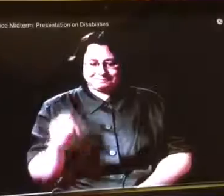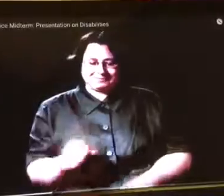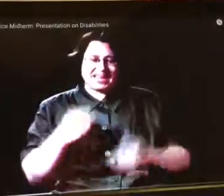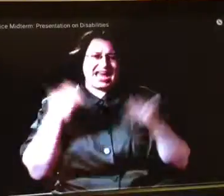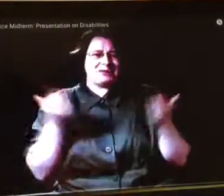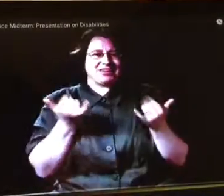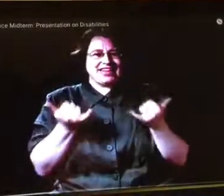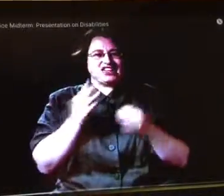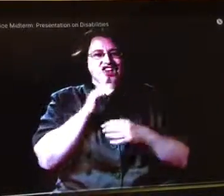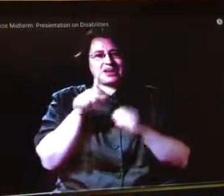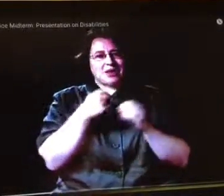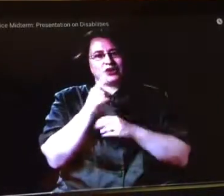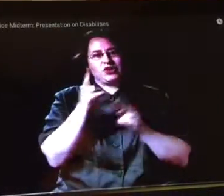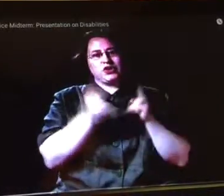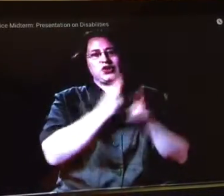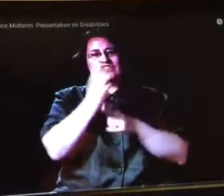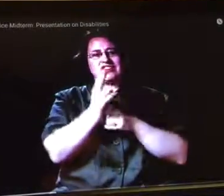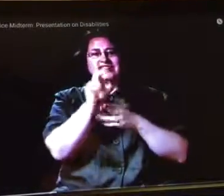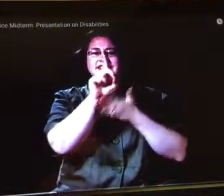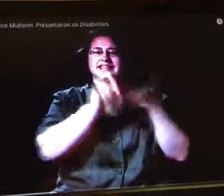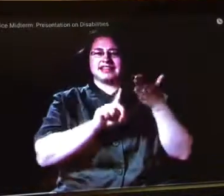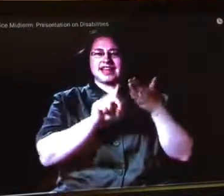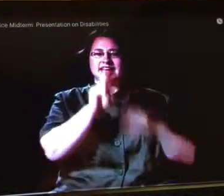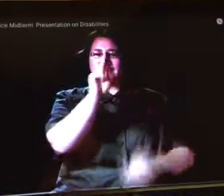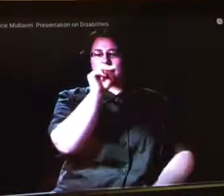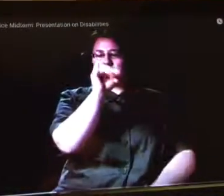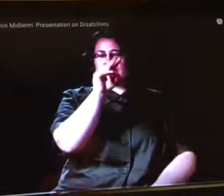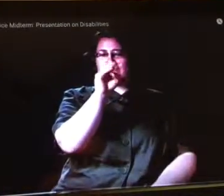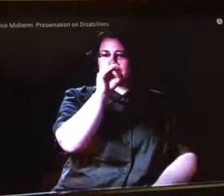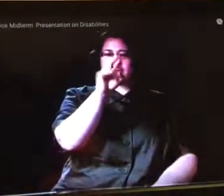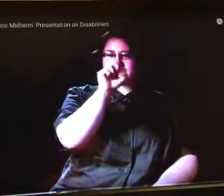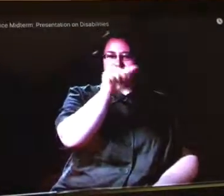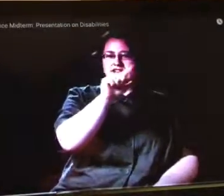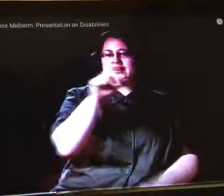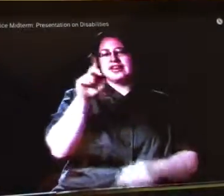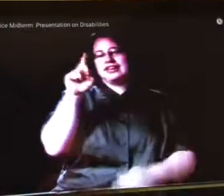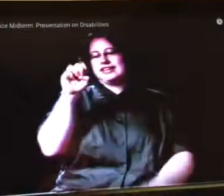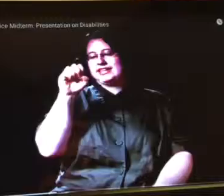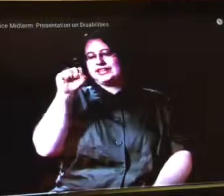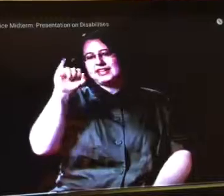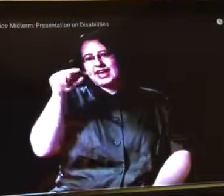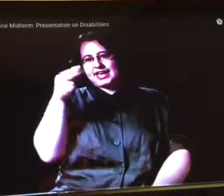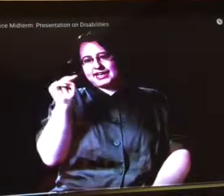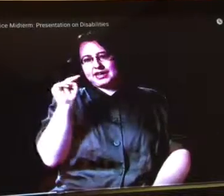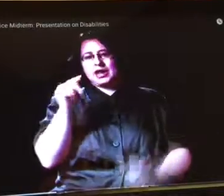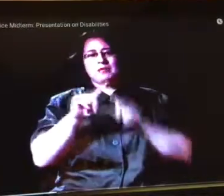And now I'm enrolled in Harvard University in Boston, Massachusetts.